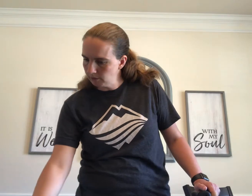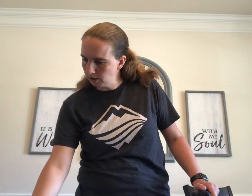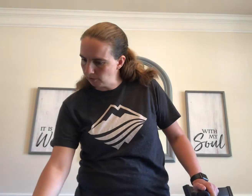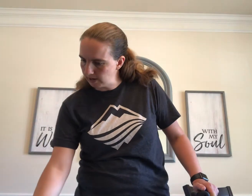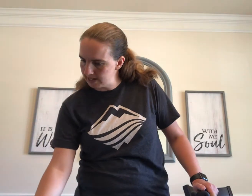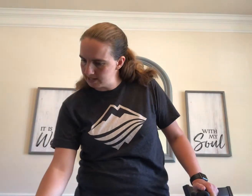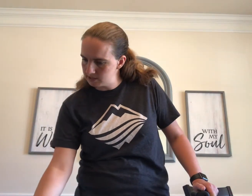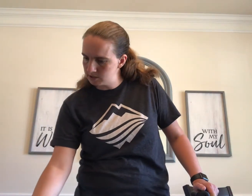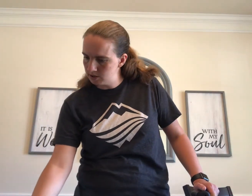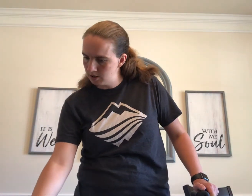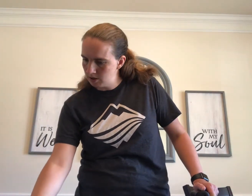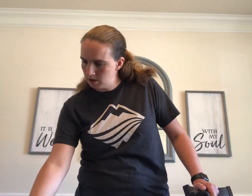All right.